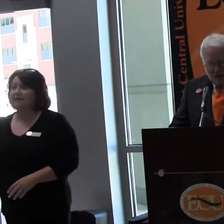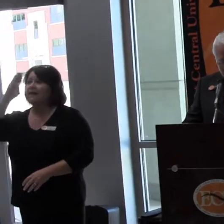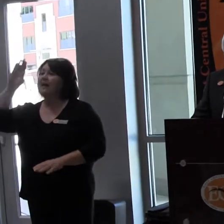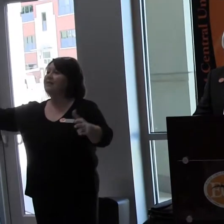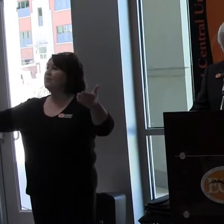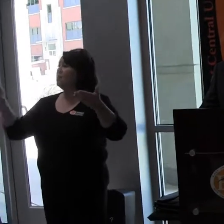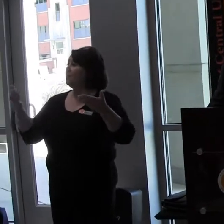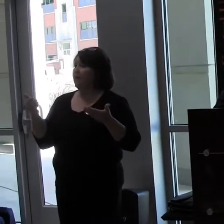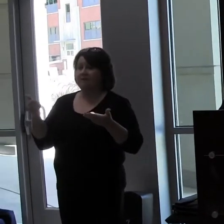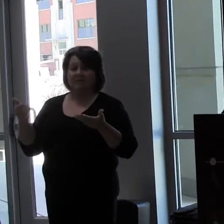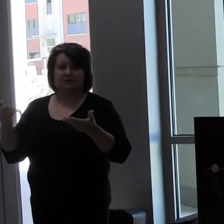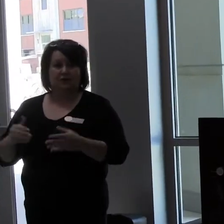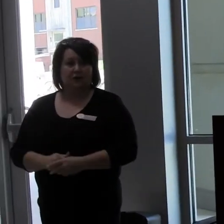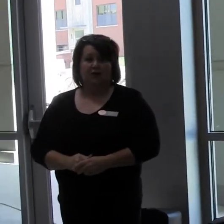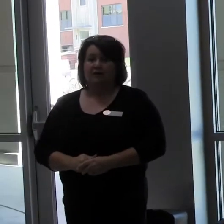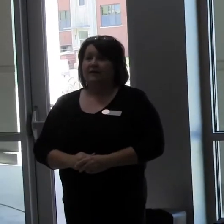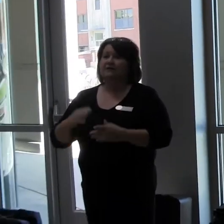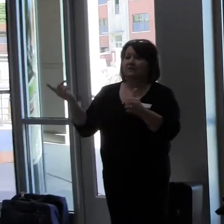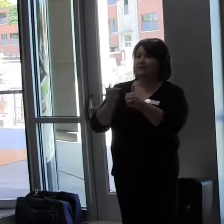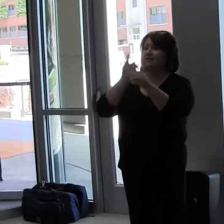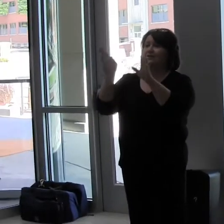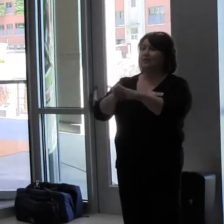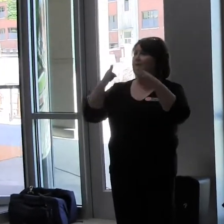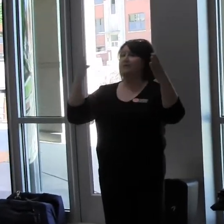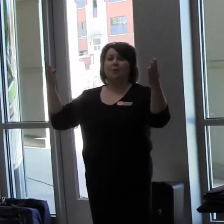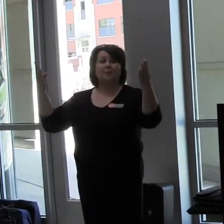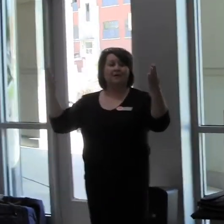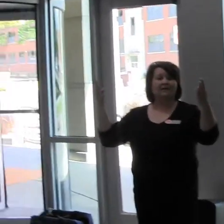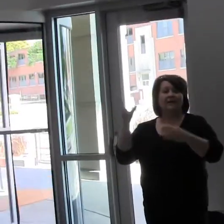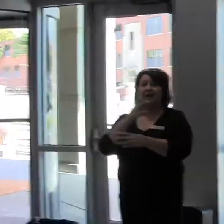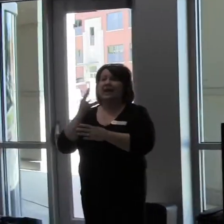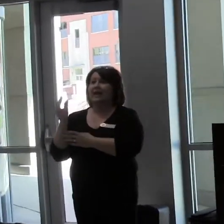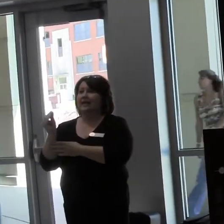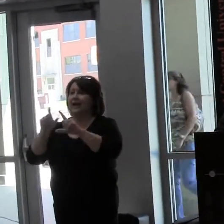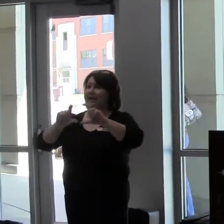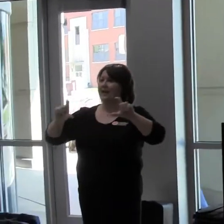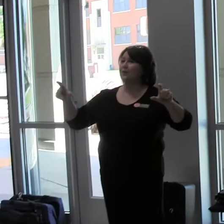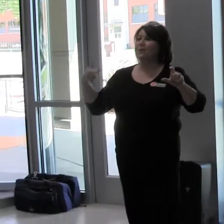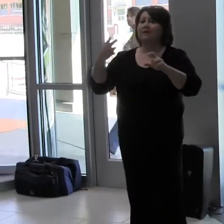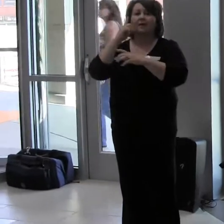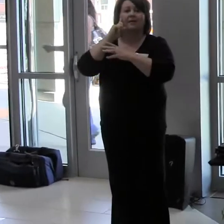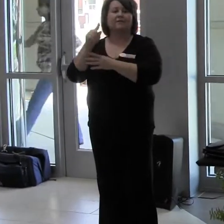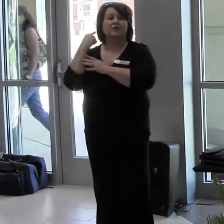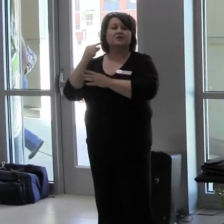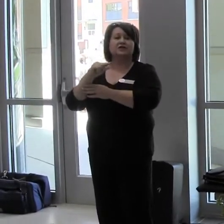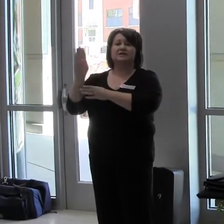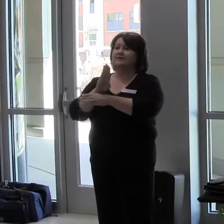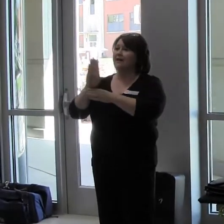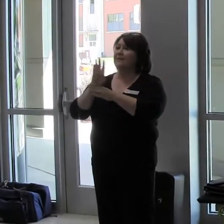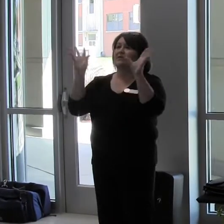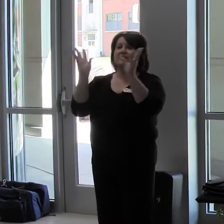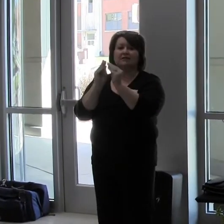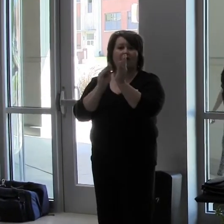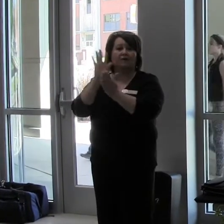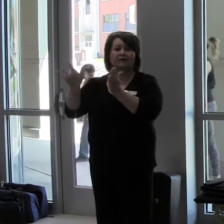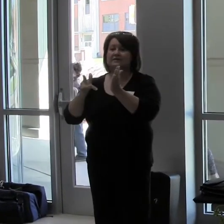Hello and welcome to the grand opening and the ribbon cutting of the Chickasaw Business and Conference